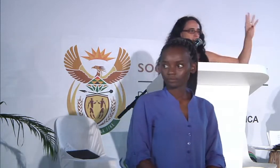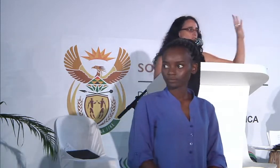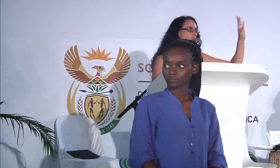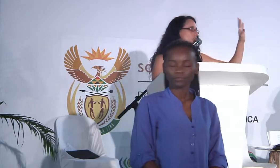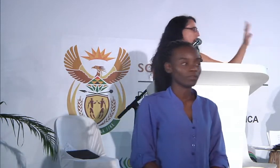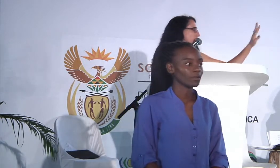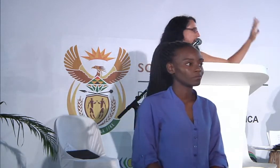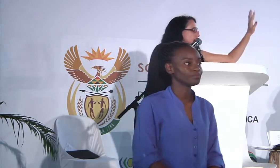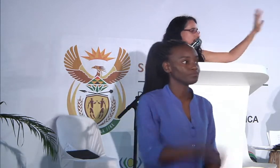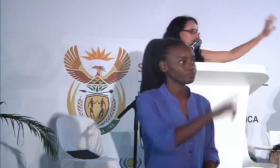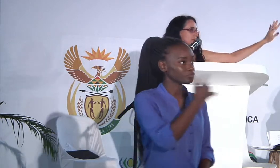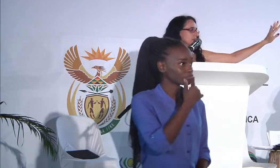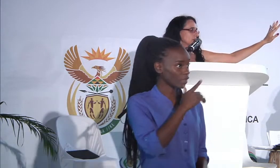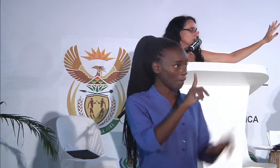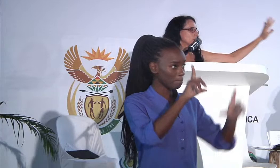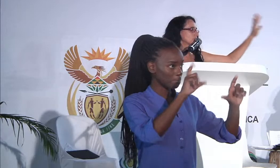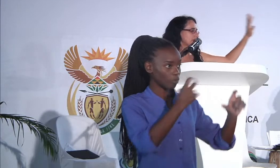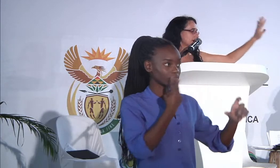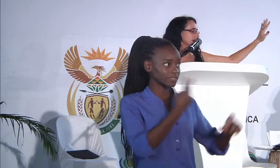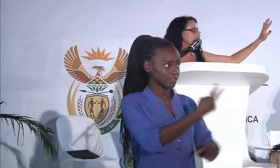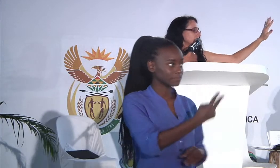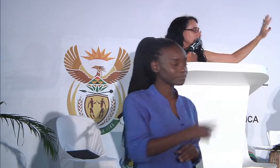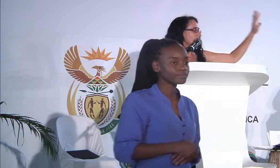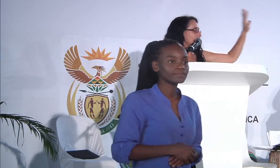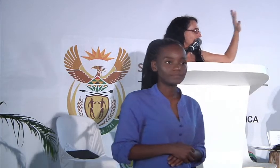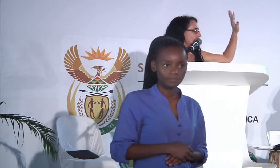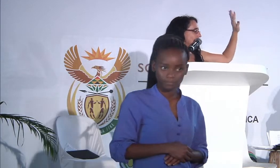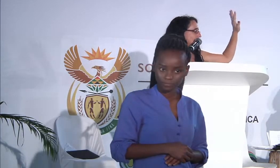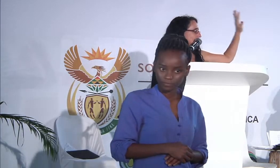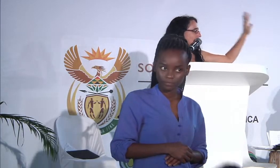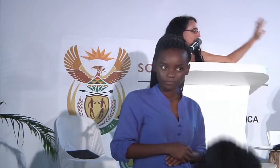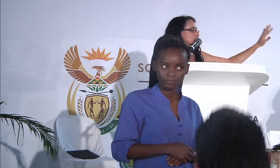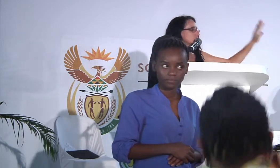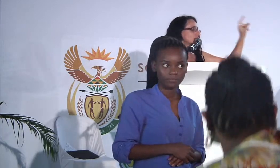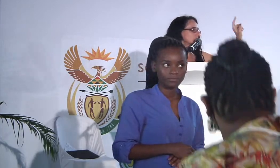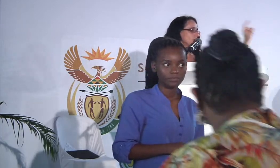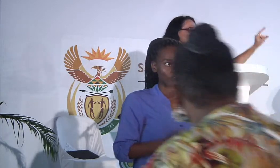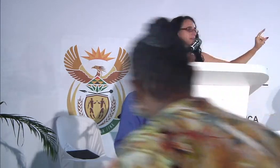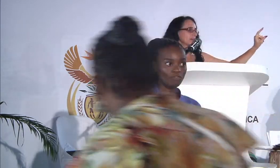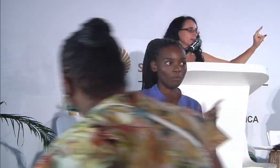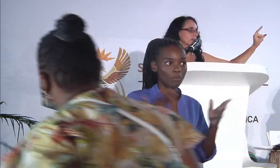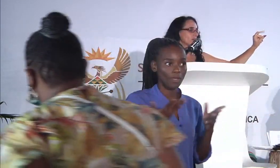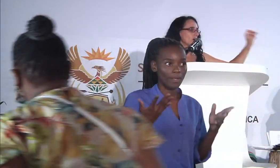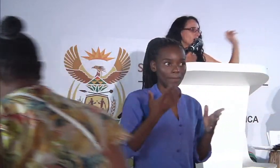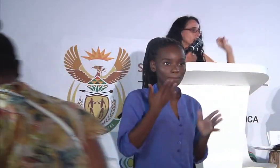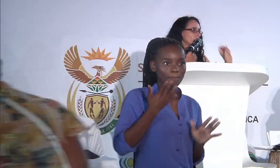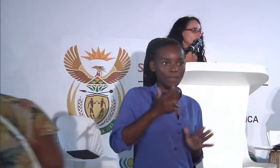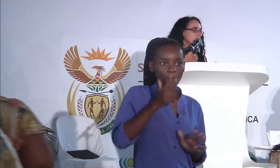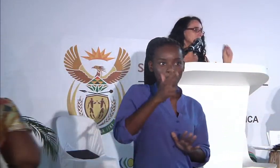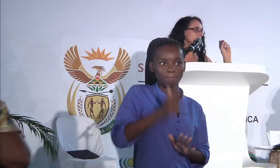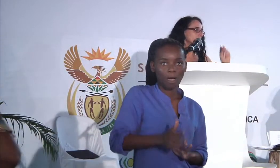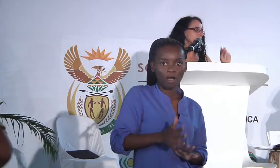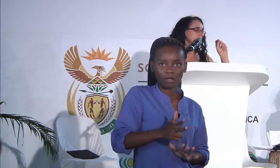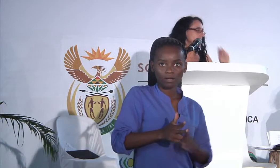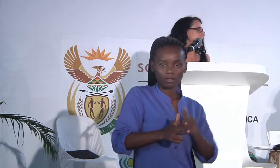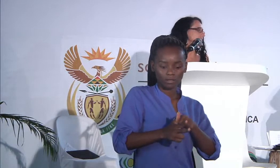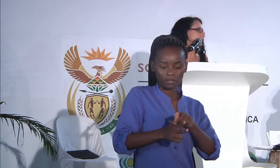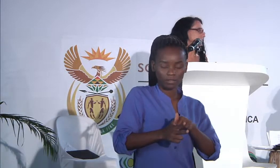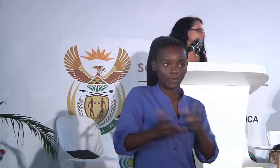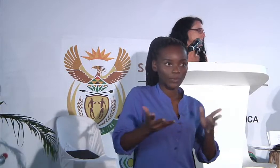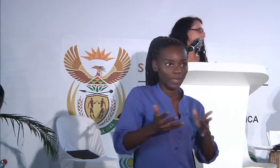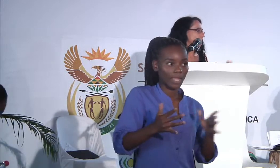These photographs that you see were taken in the underground parking of Moses Mabhida